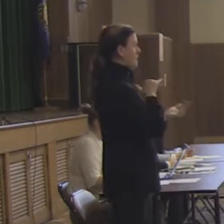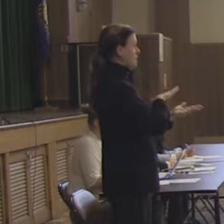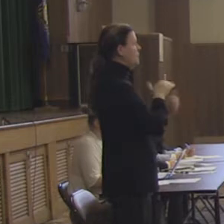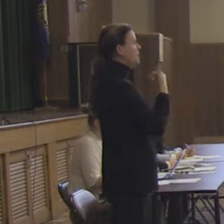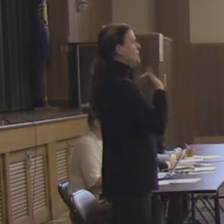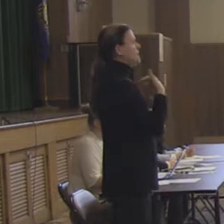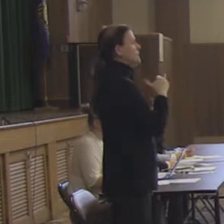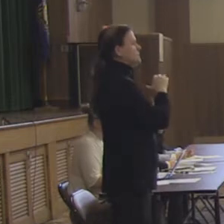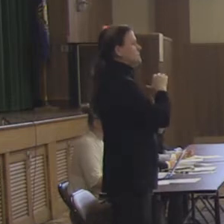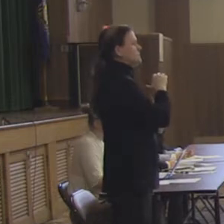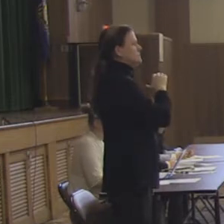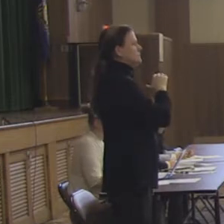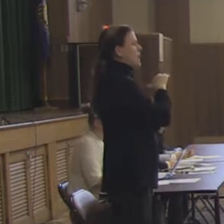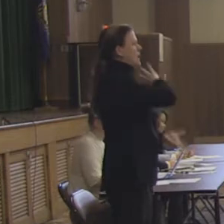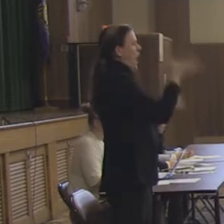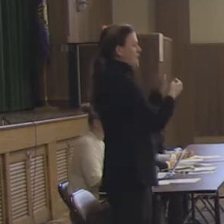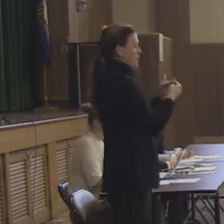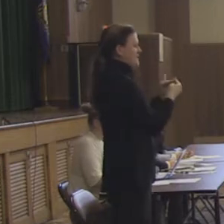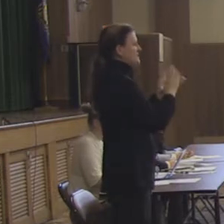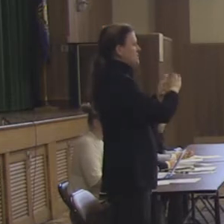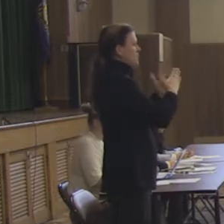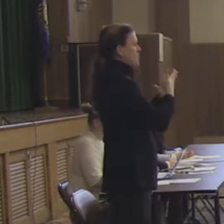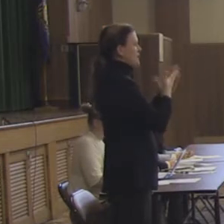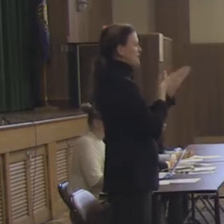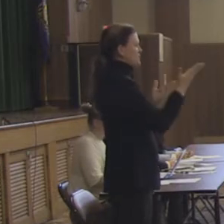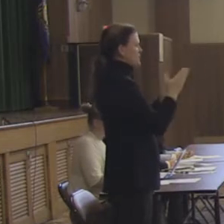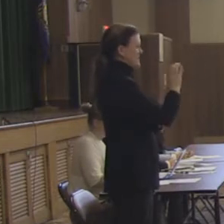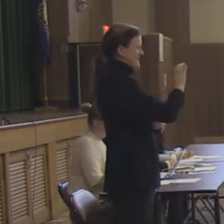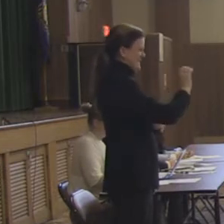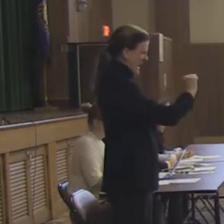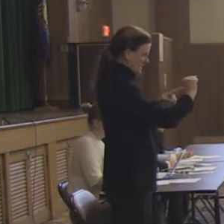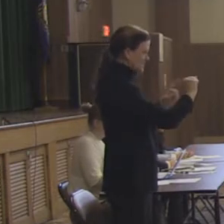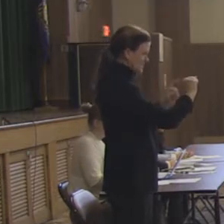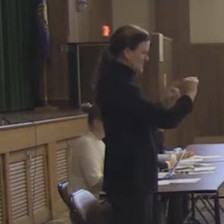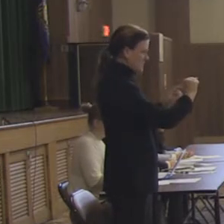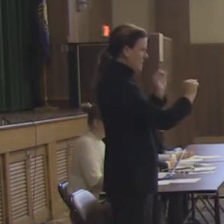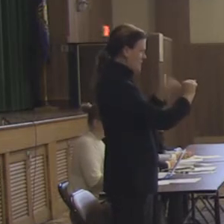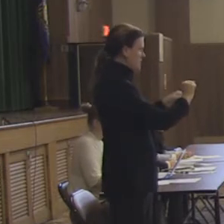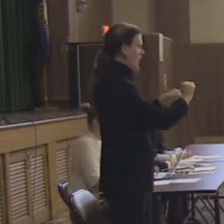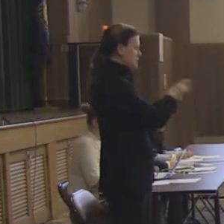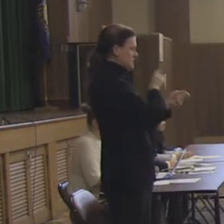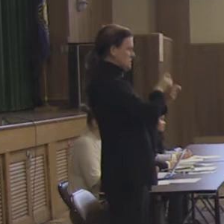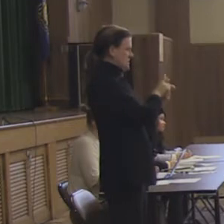Community Services. Mm-hmm. There are still a couple elements to that particular